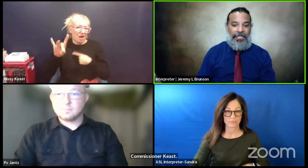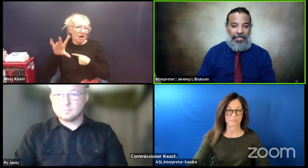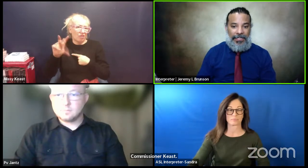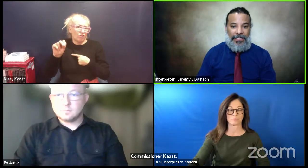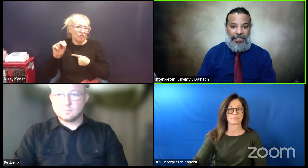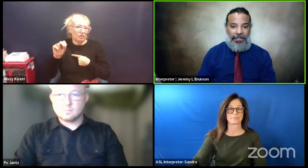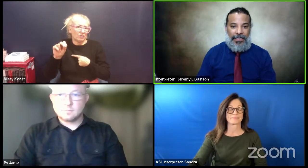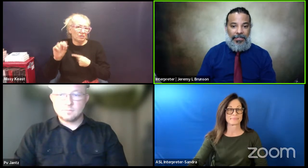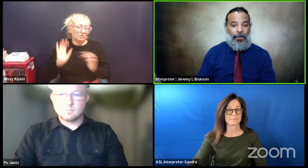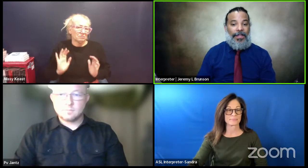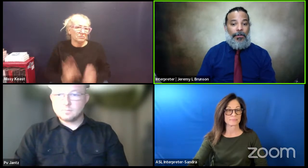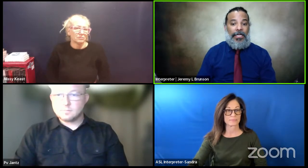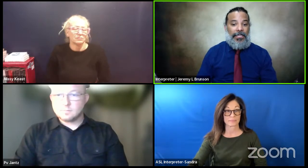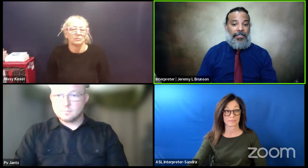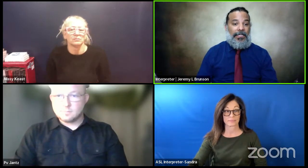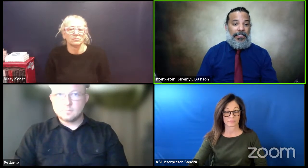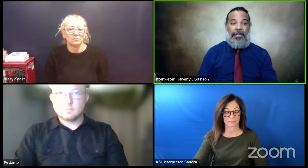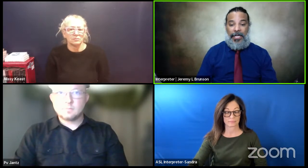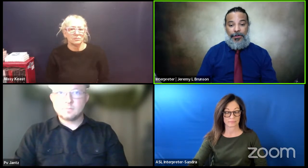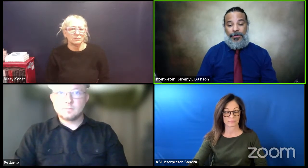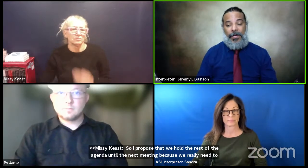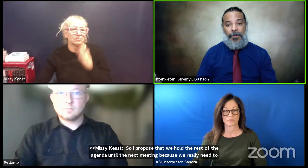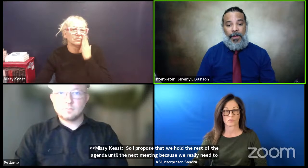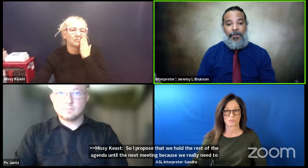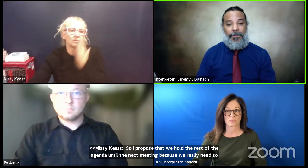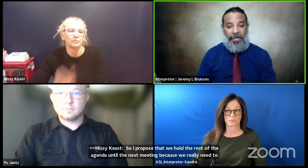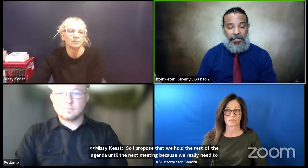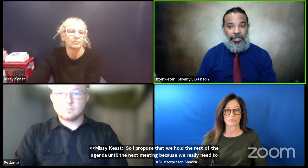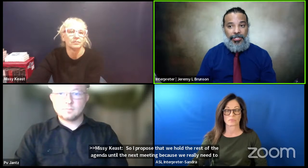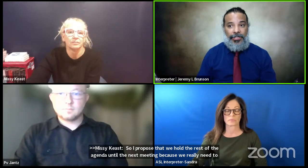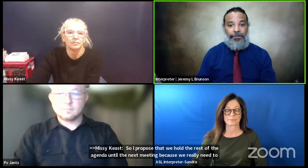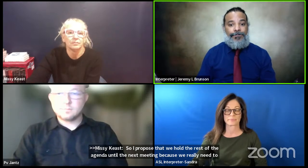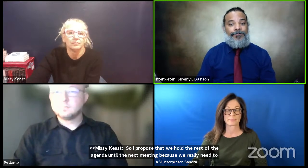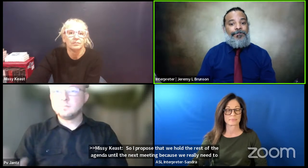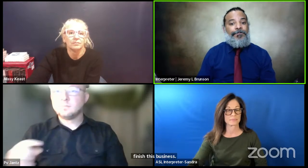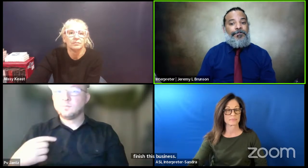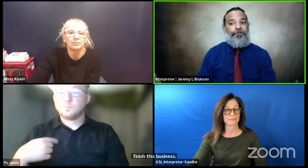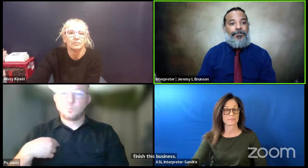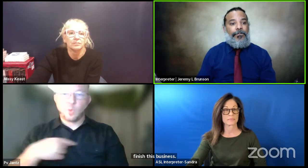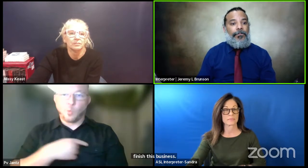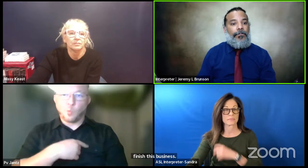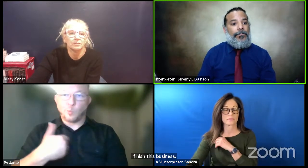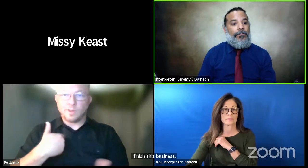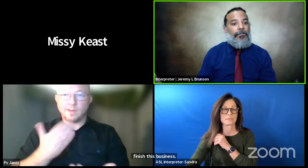this business. And so I think we can discuss this till 8:30. That would be my suggestion.